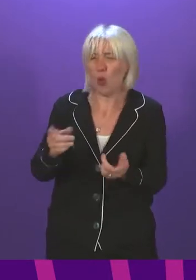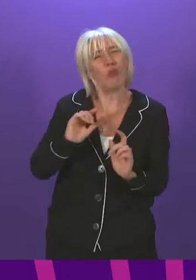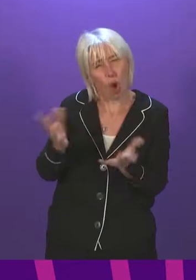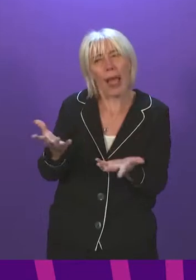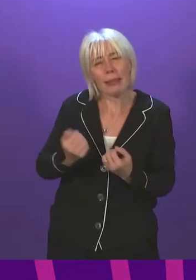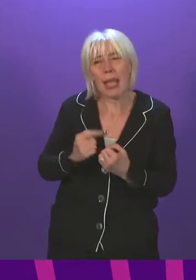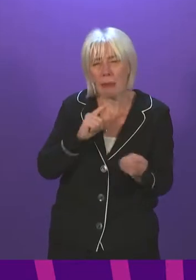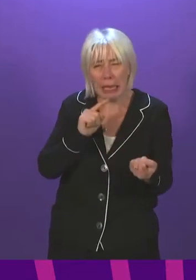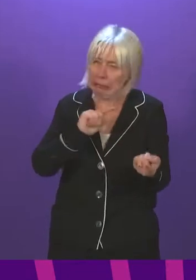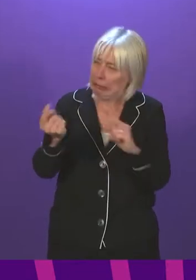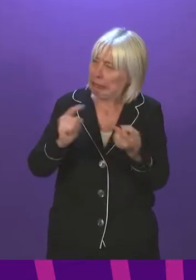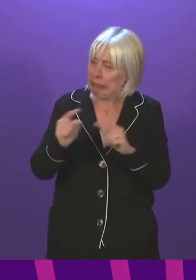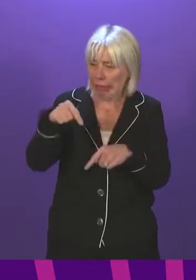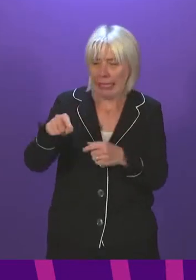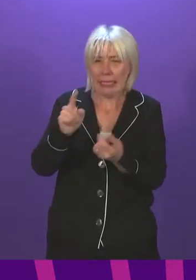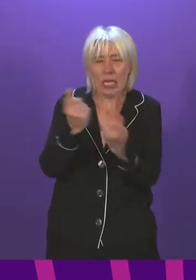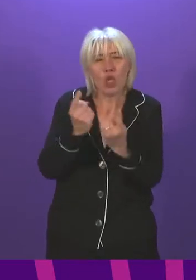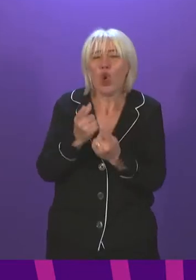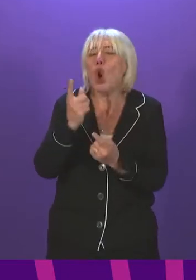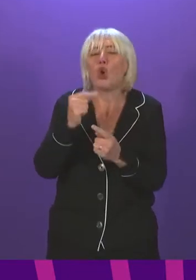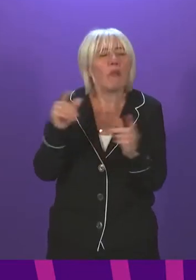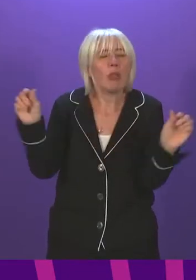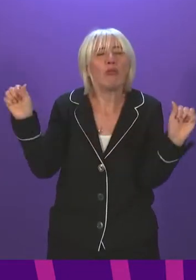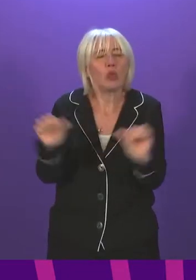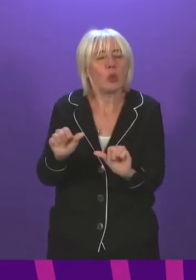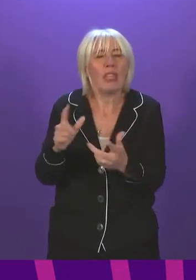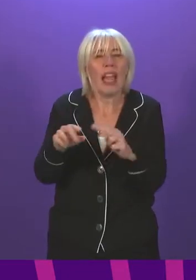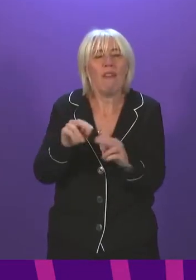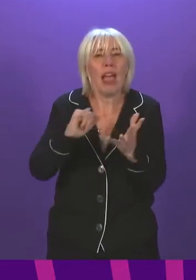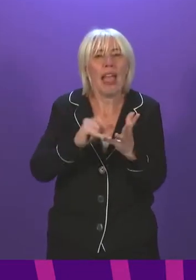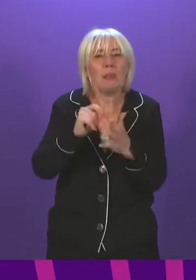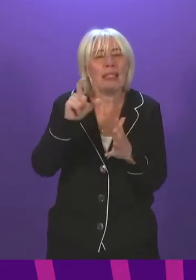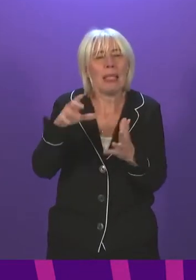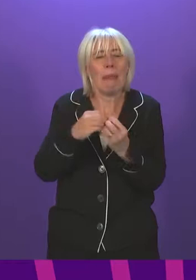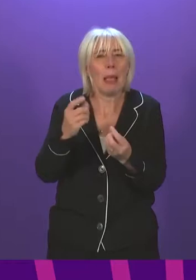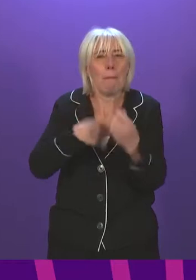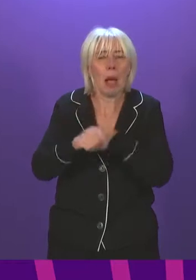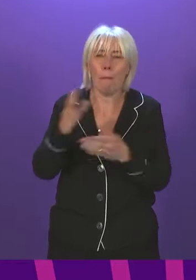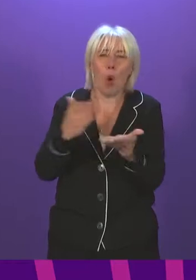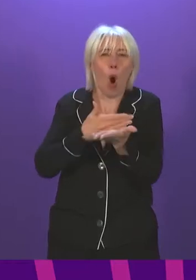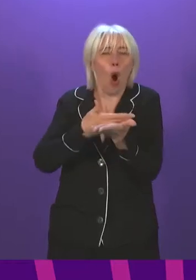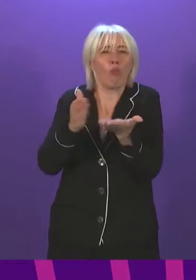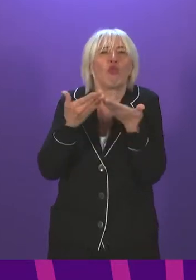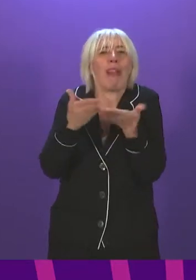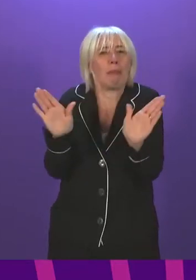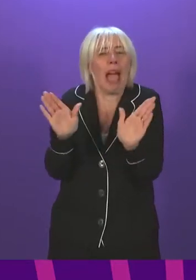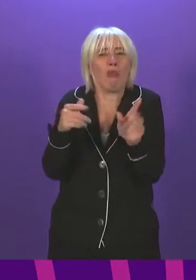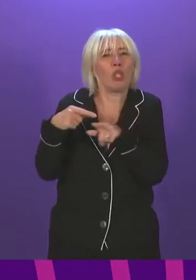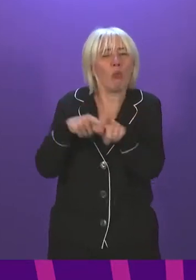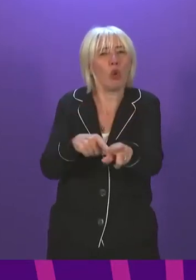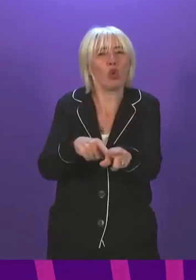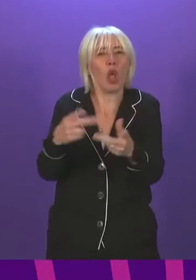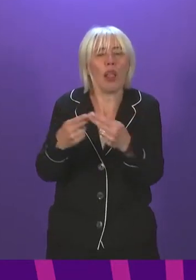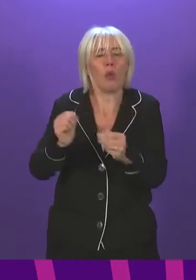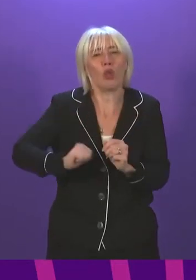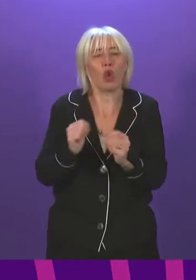that the controversy around this matter could have been avoided if the SPCB had adopted a more transparent approach in line with the Scottish Parliament's